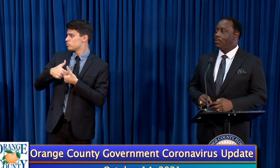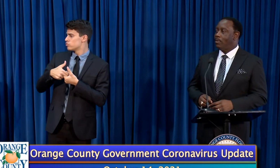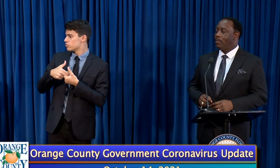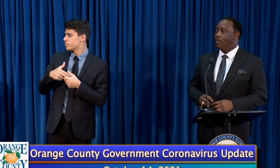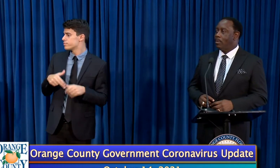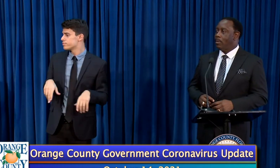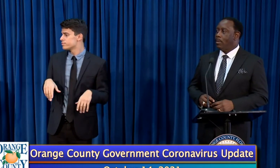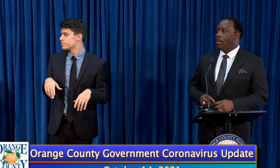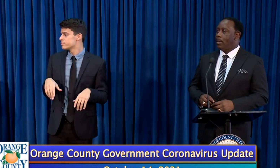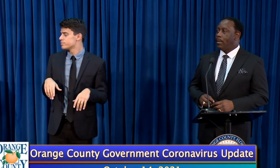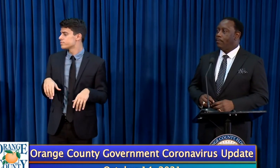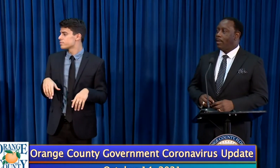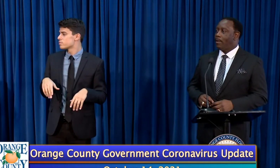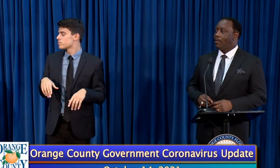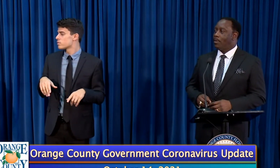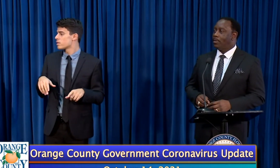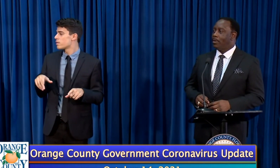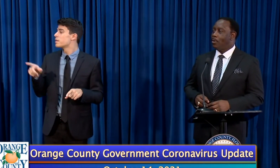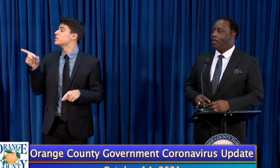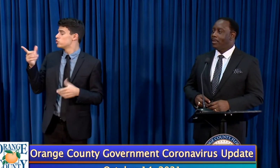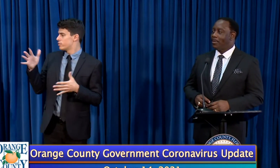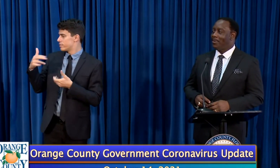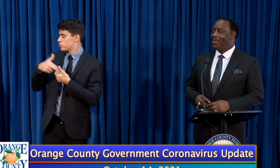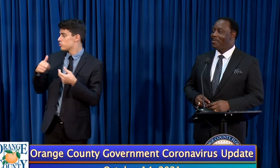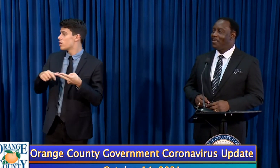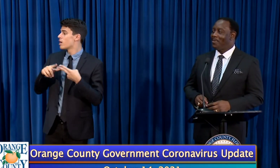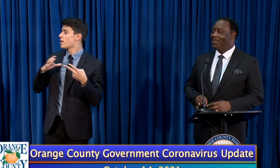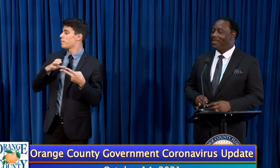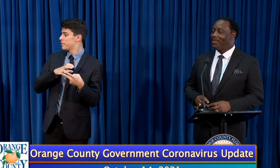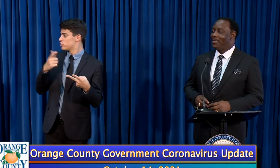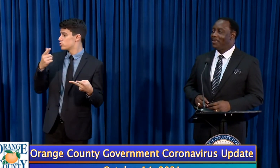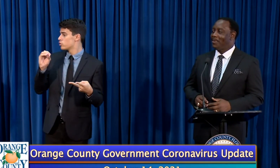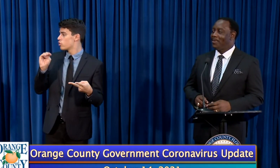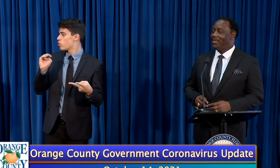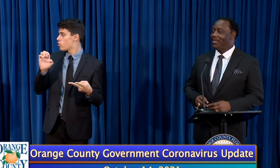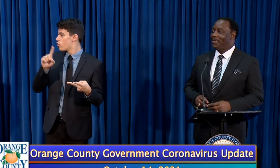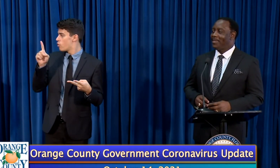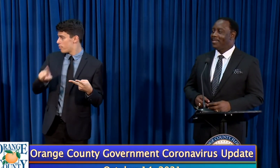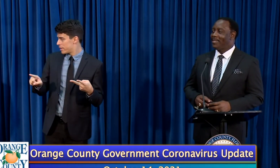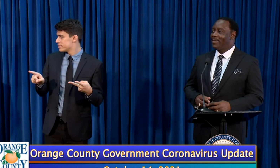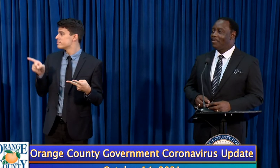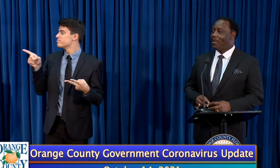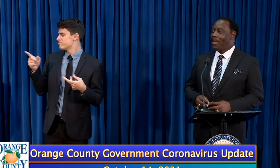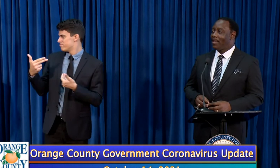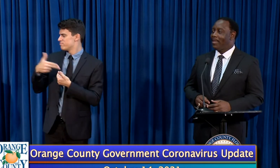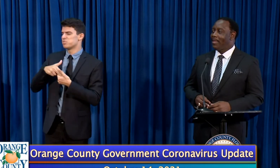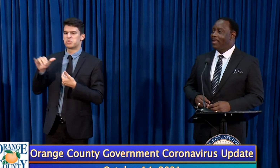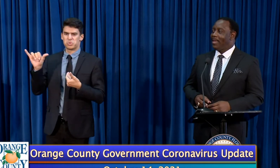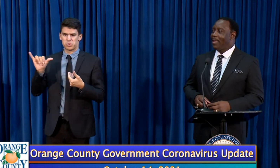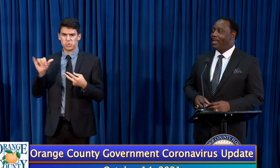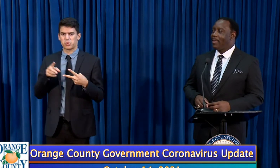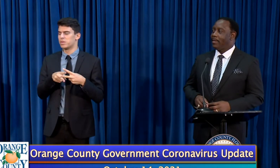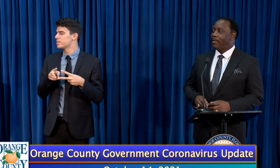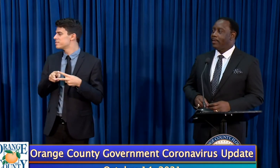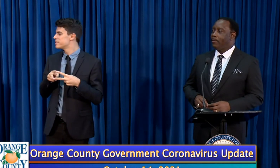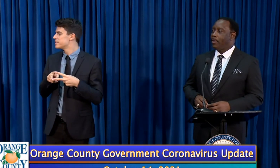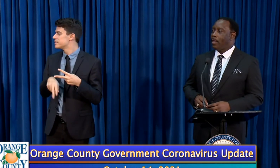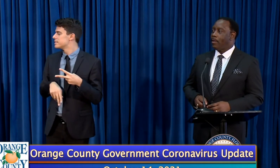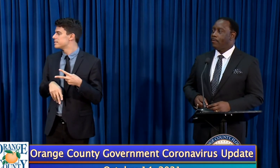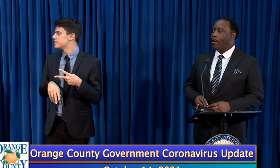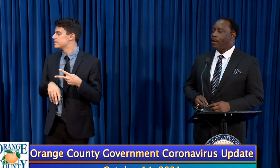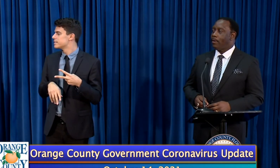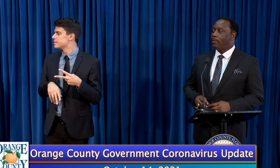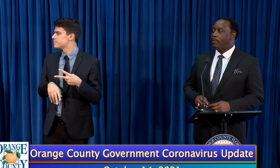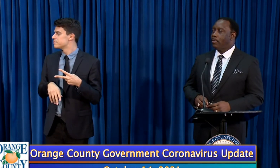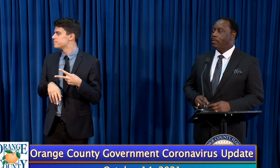press briefings. We have Commissioner Gomez Cordero also, who has joined us in the back. And we